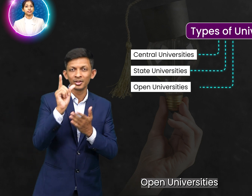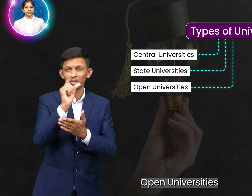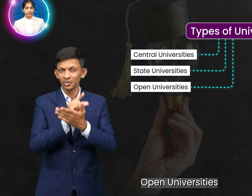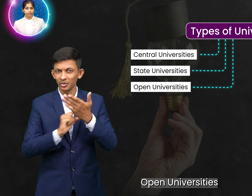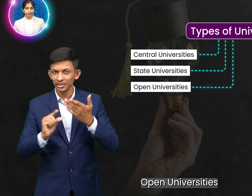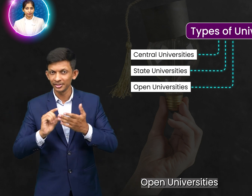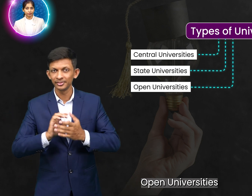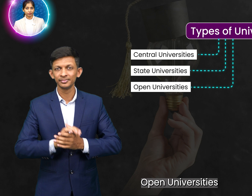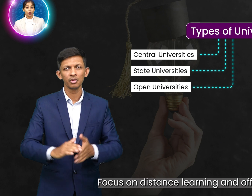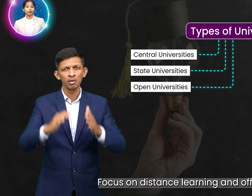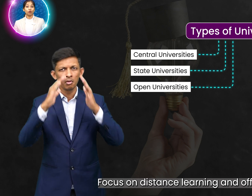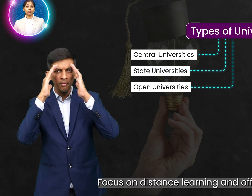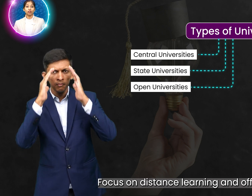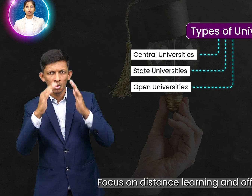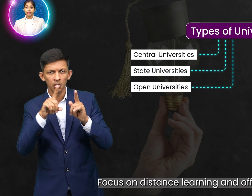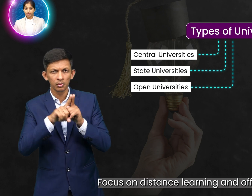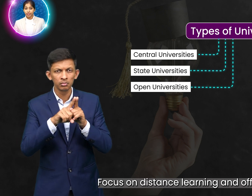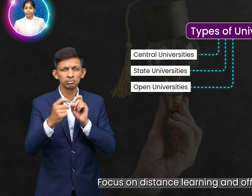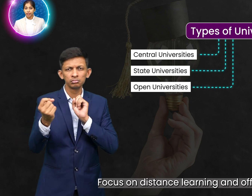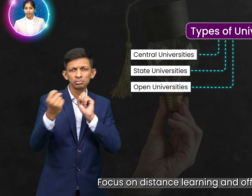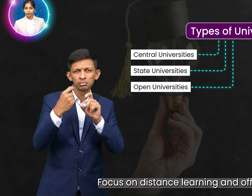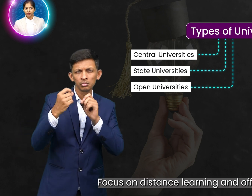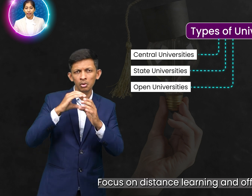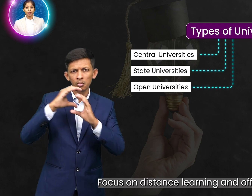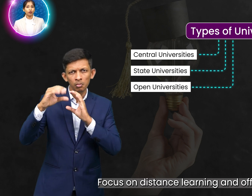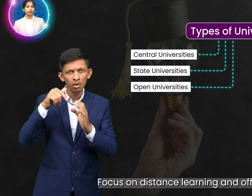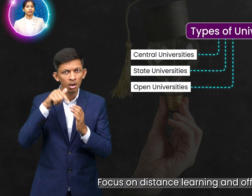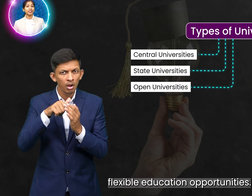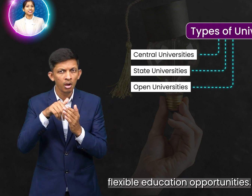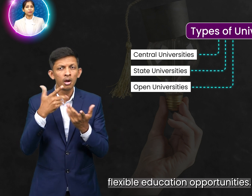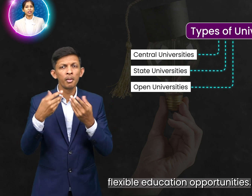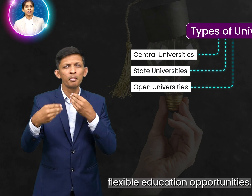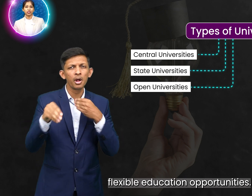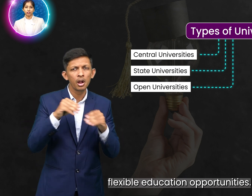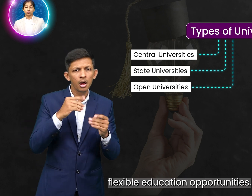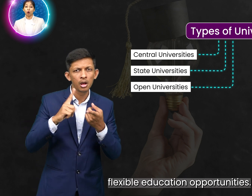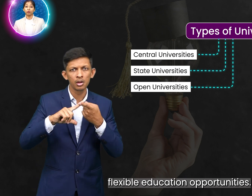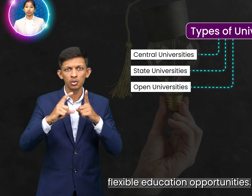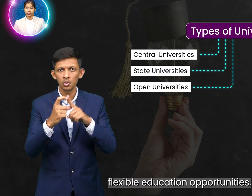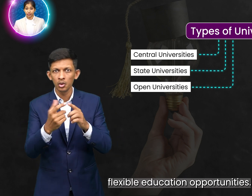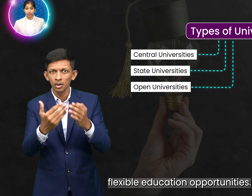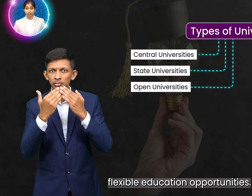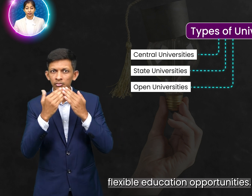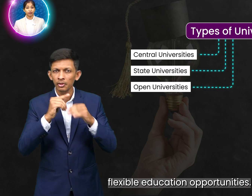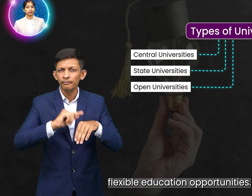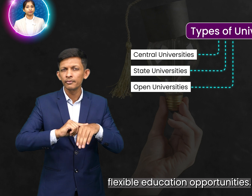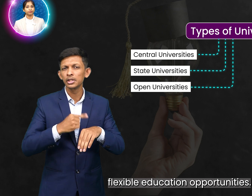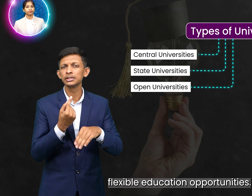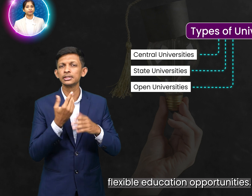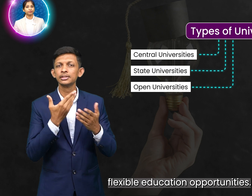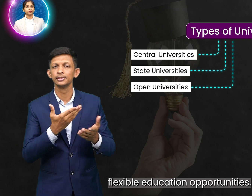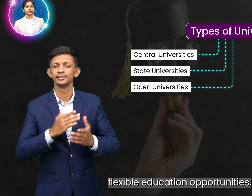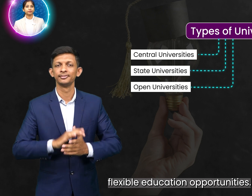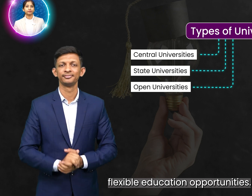Open universities focus on distance learning and offer flexible education opportunities.